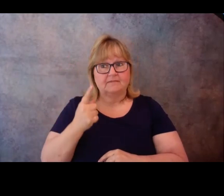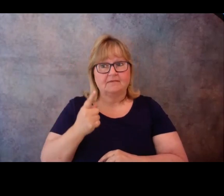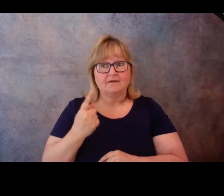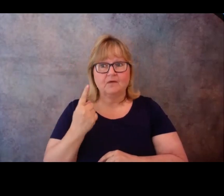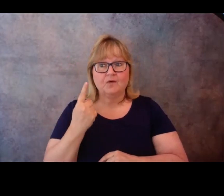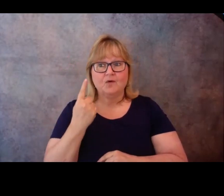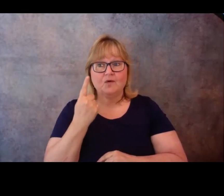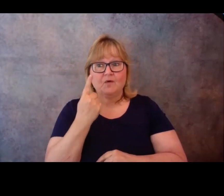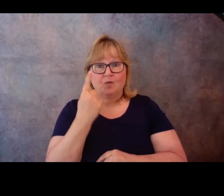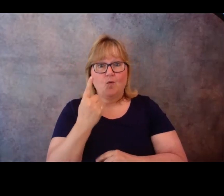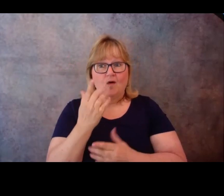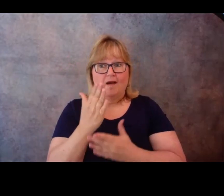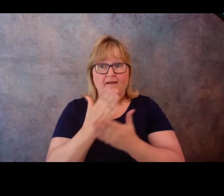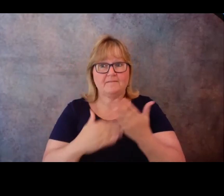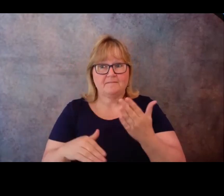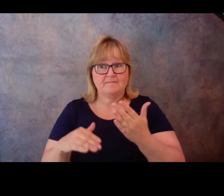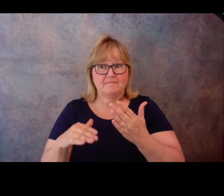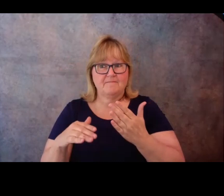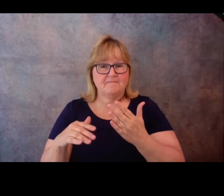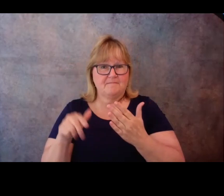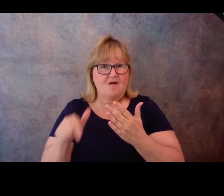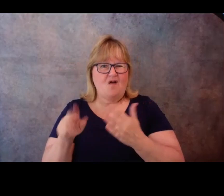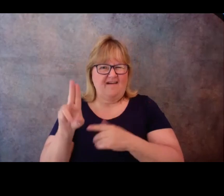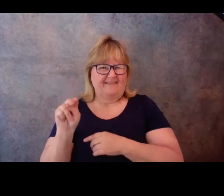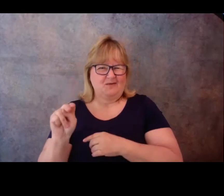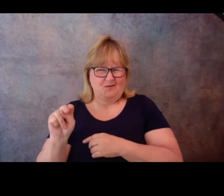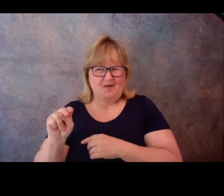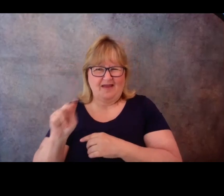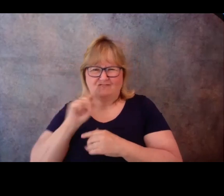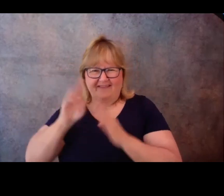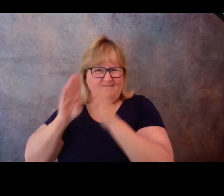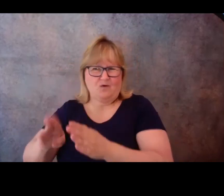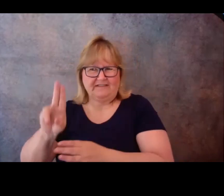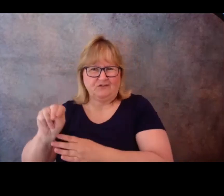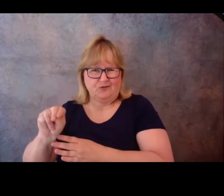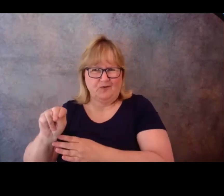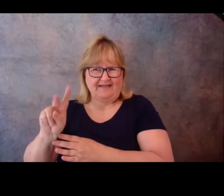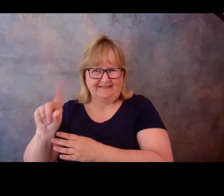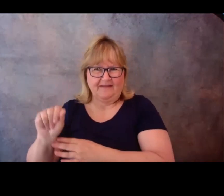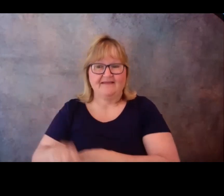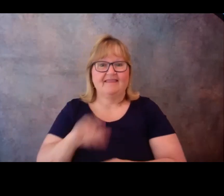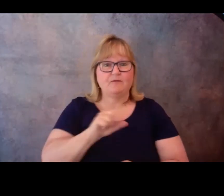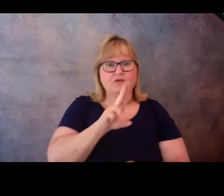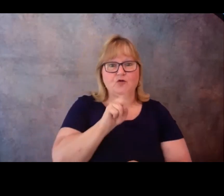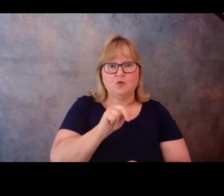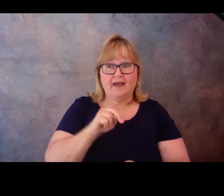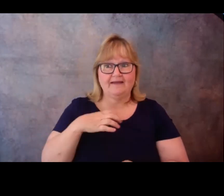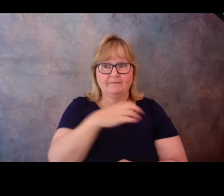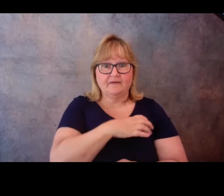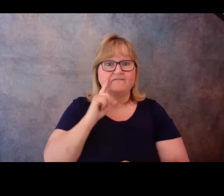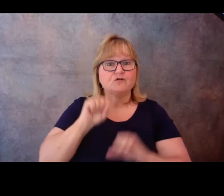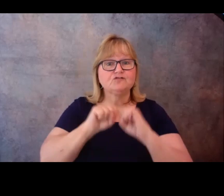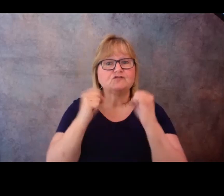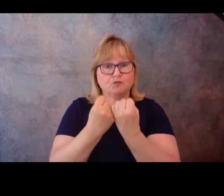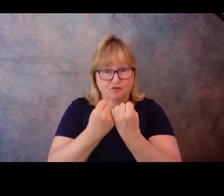side of the House was engaged on disability issues, and that was the UN Commission for Social